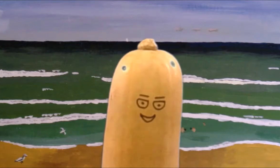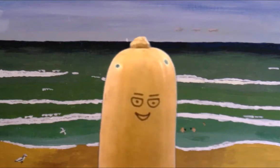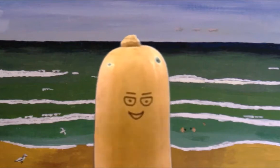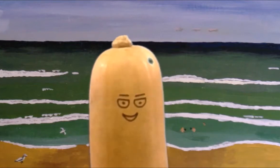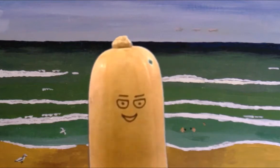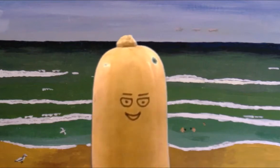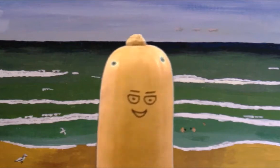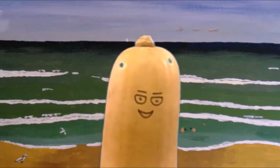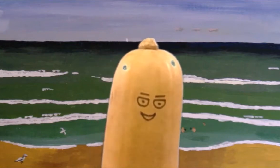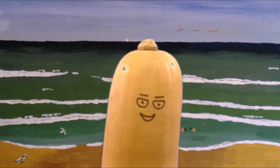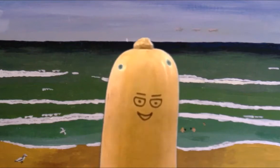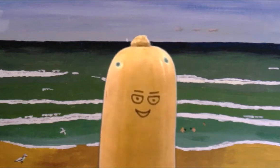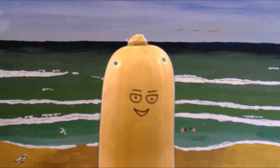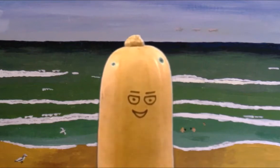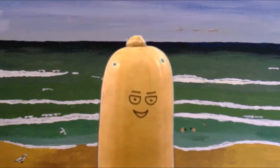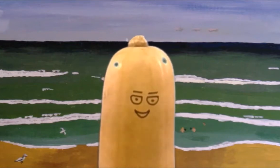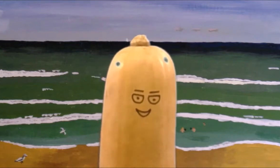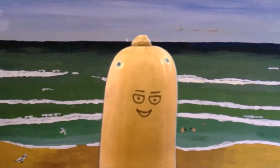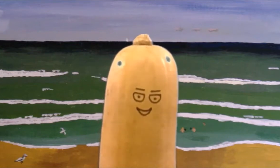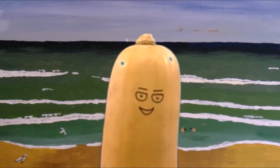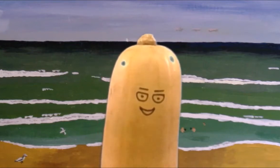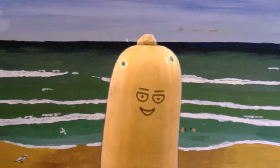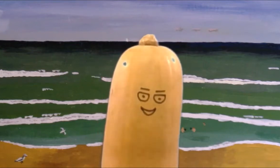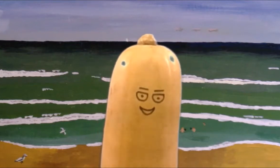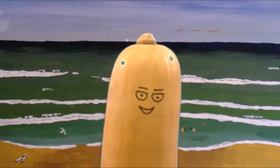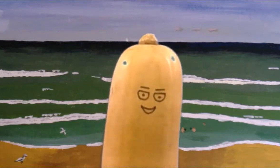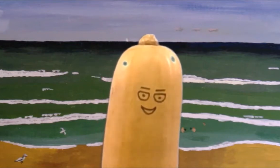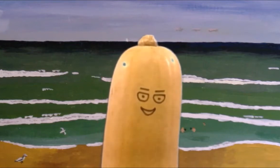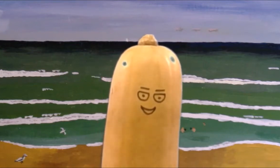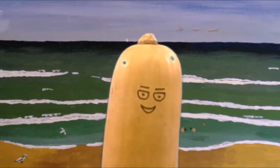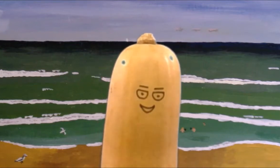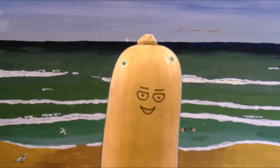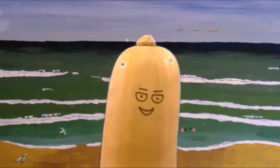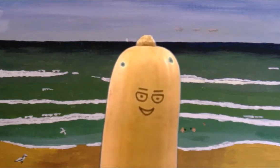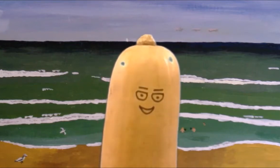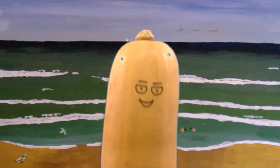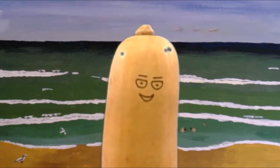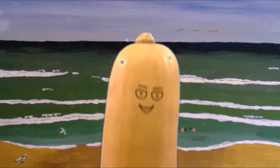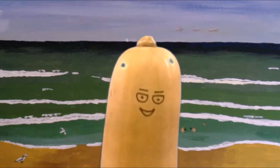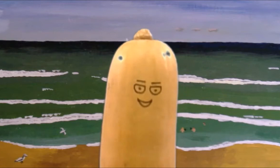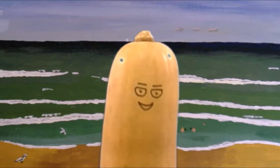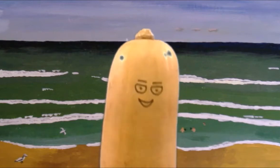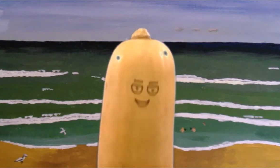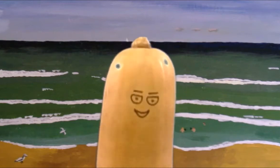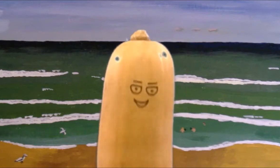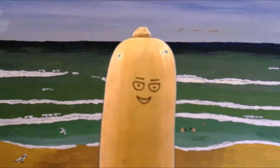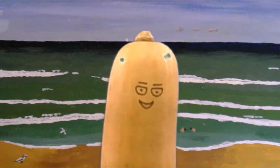you cry. So I threw a coconut at him. Ha ha ha!